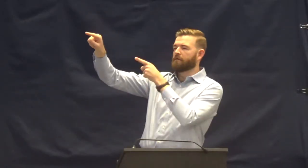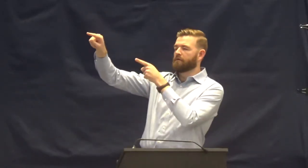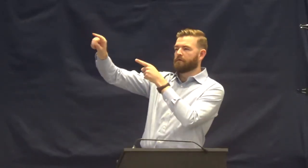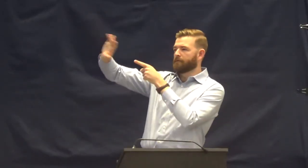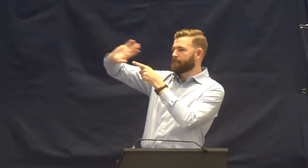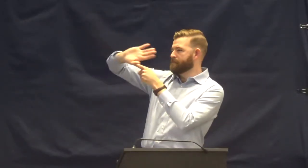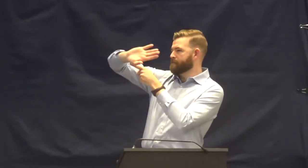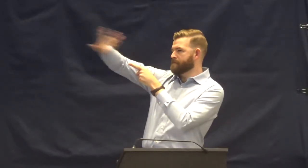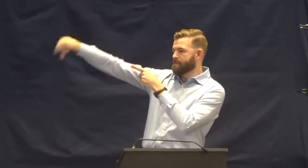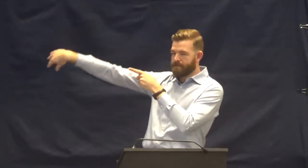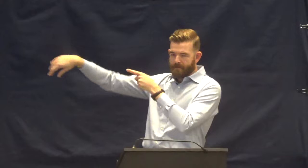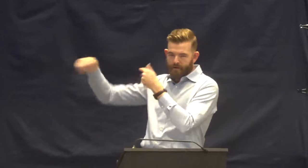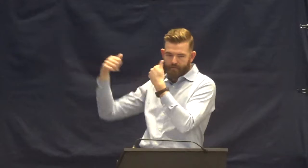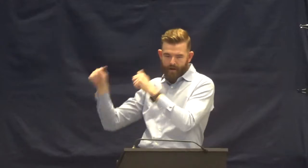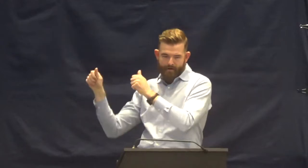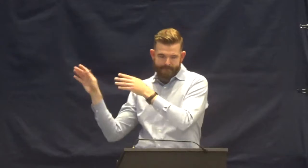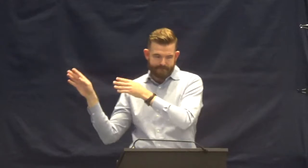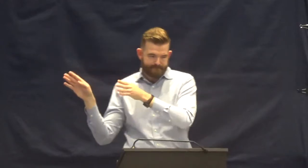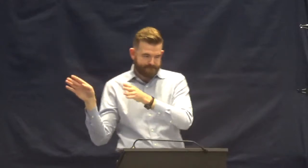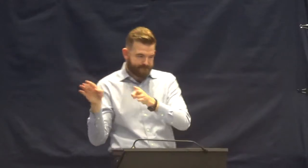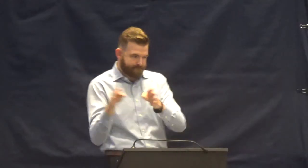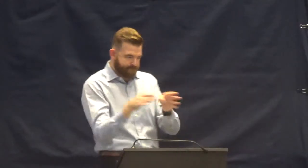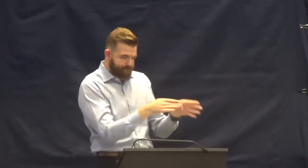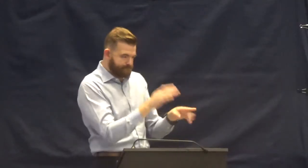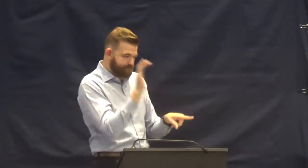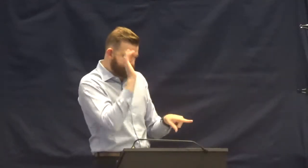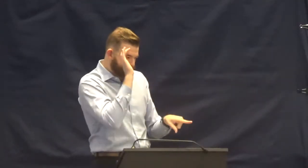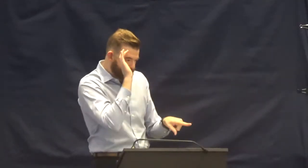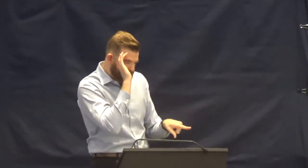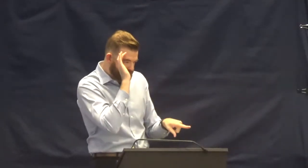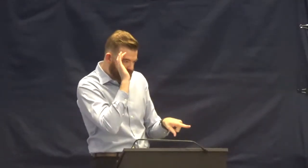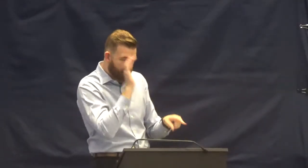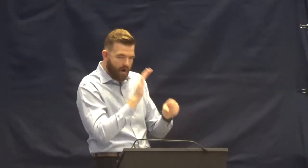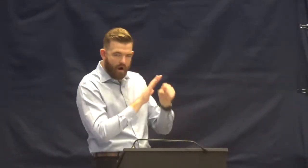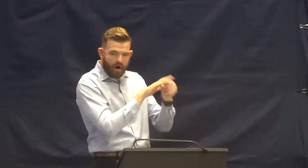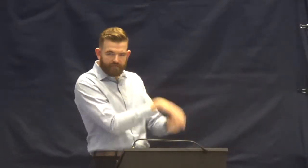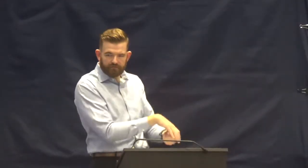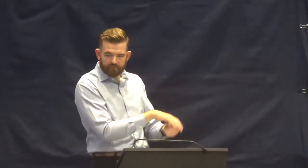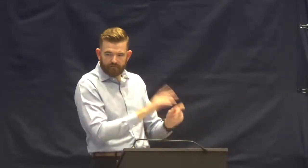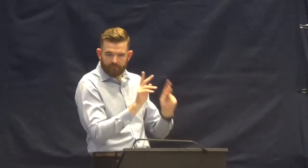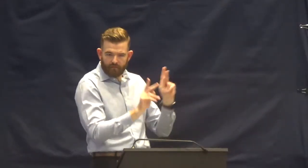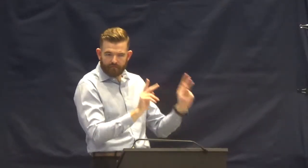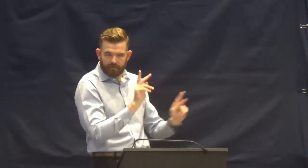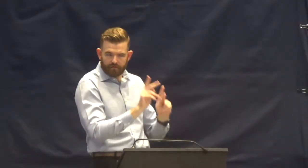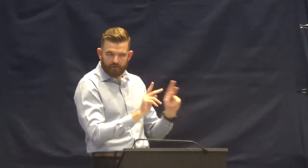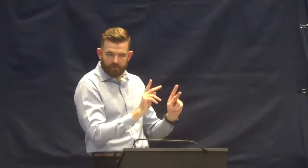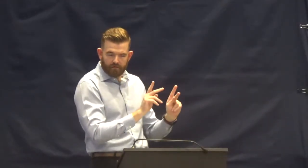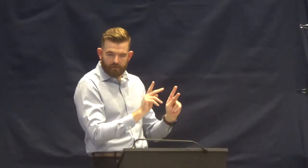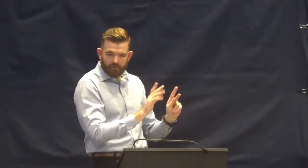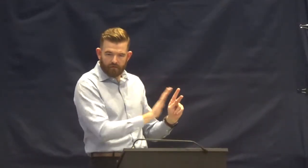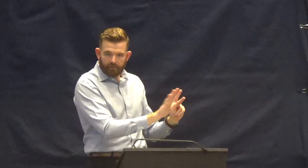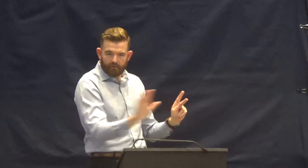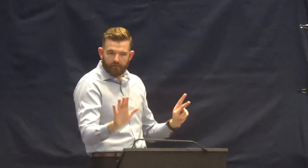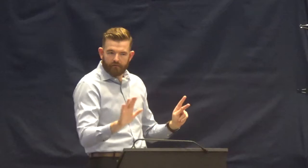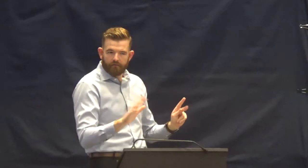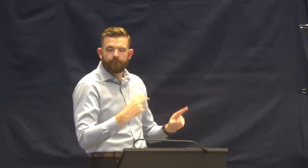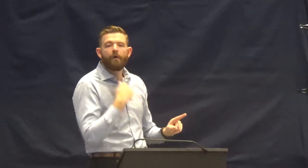poverty throughout the indigenous world because of their actions. So I want